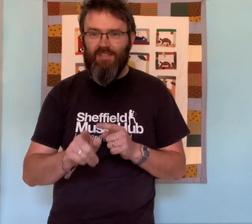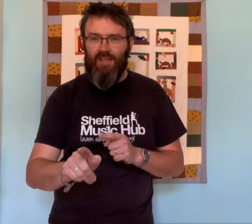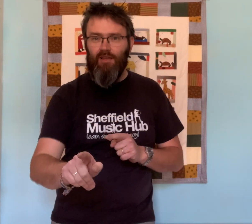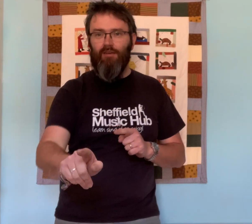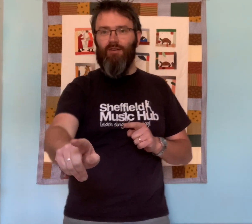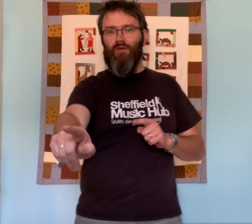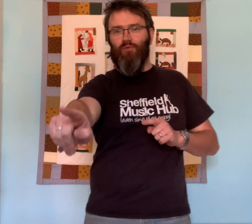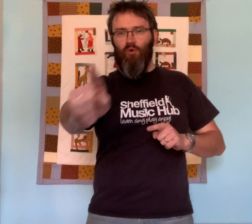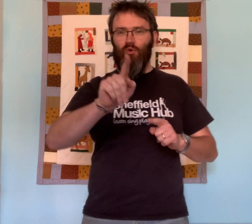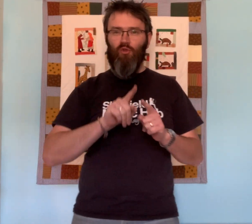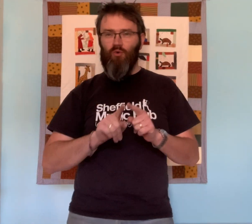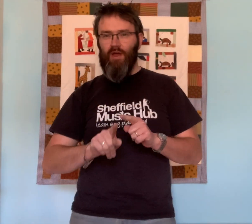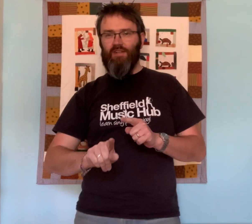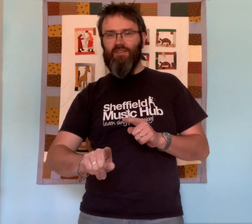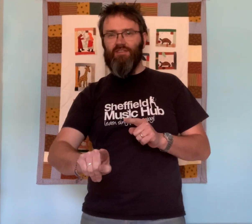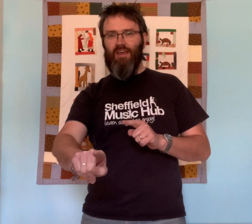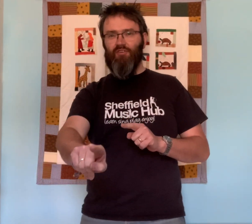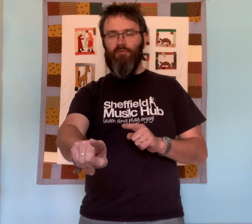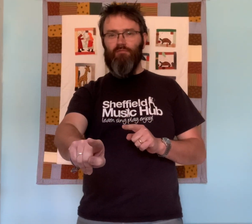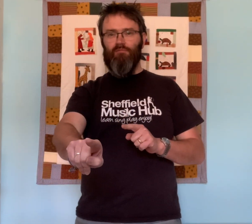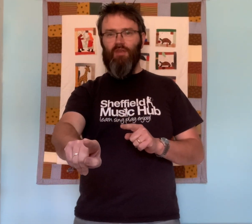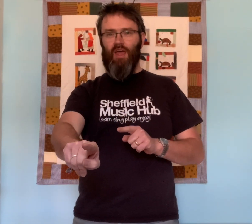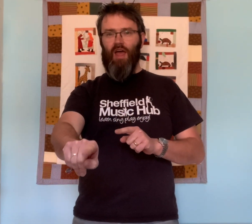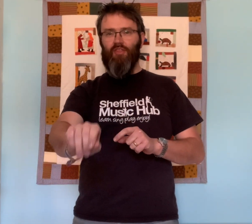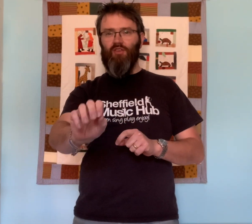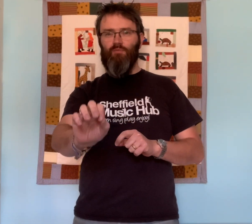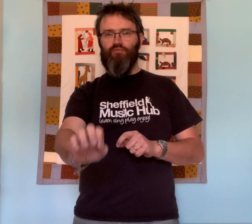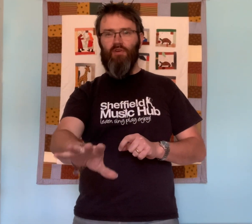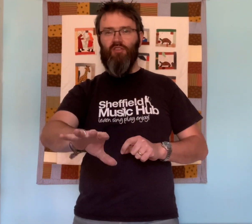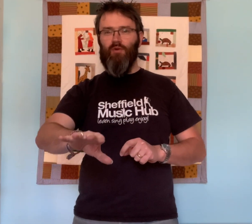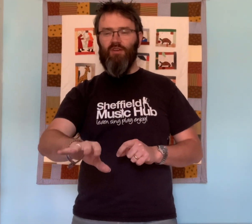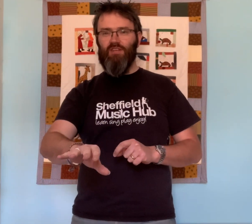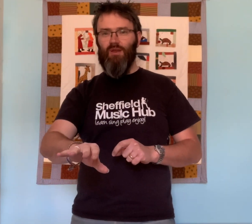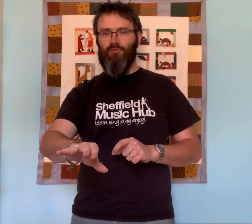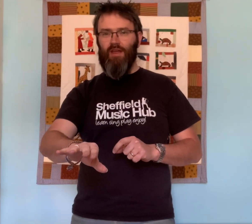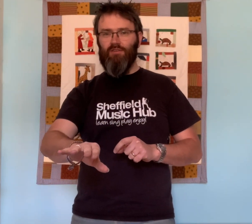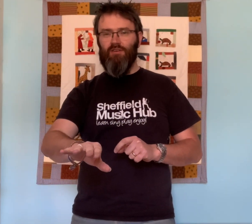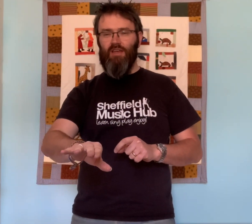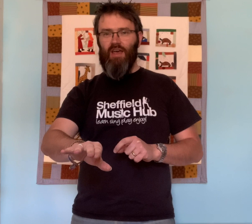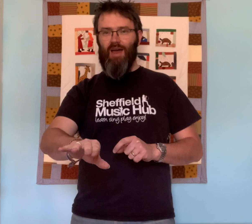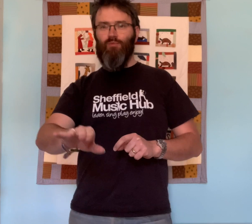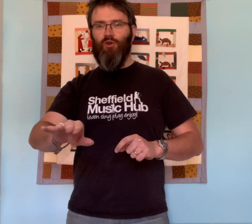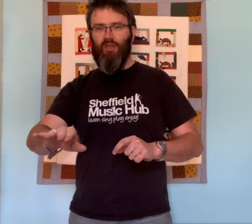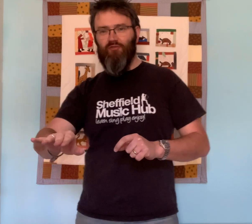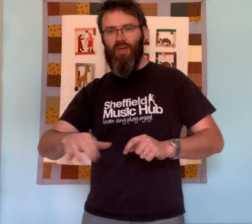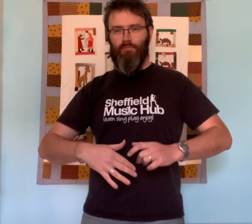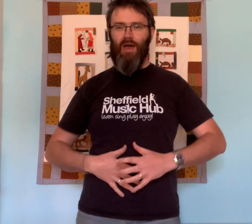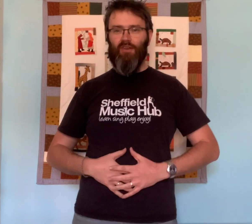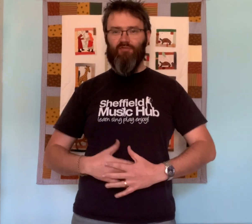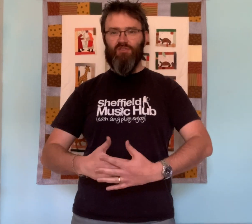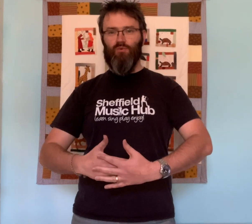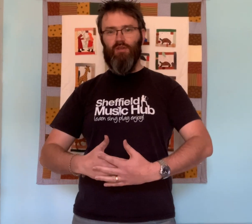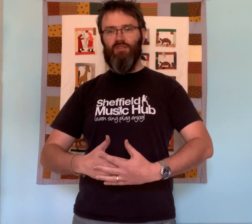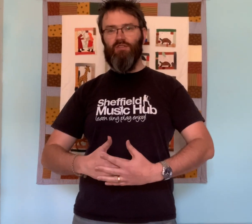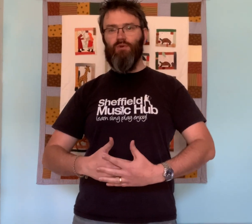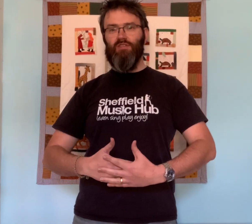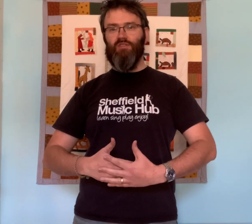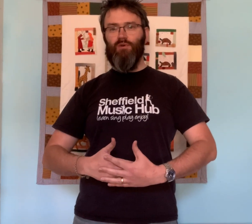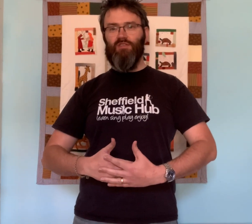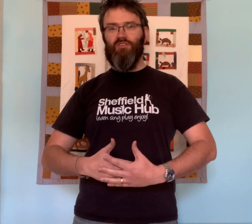hissing all the way to 7, and then you breathe when I say number 8. And we're looking for that pattern of squeezy, squeezy, squeezy, gently